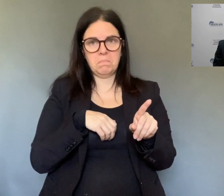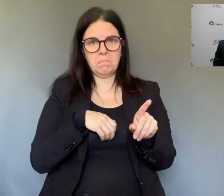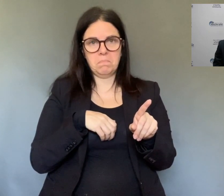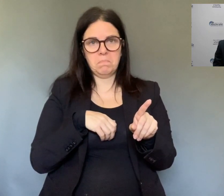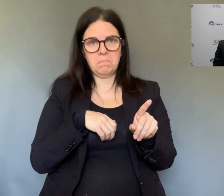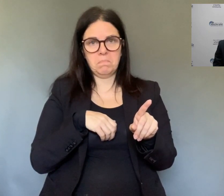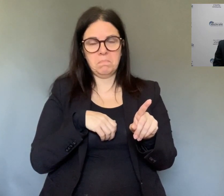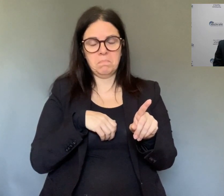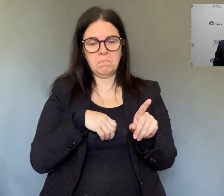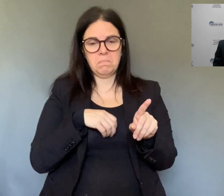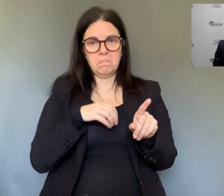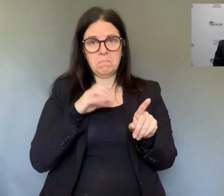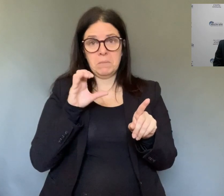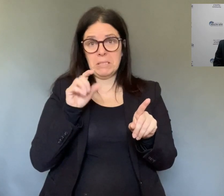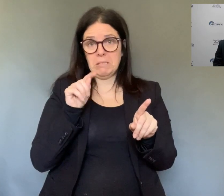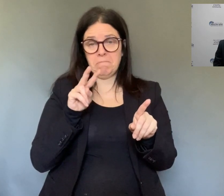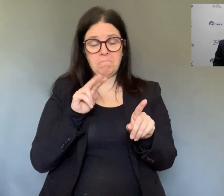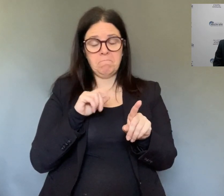CTV?